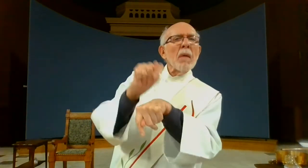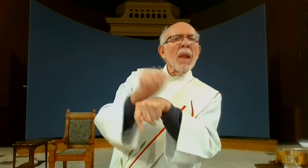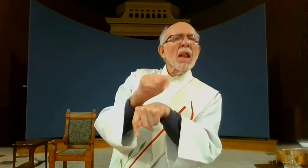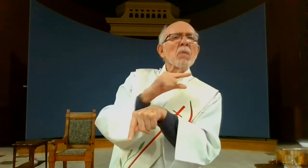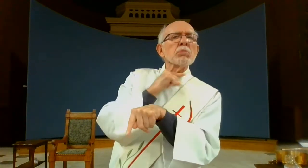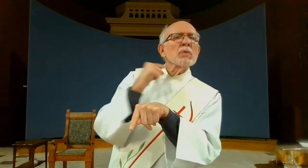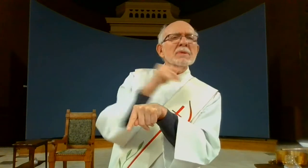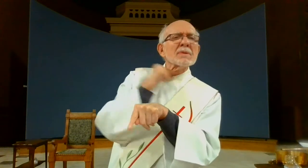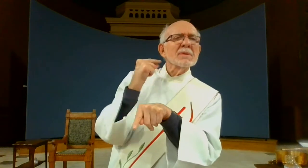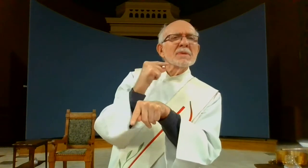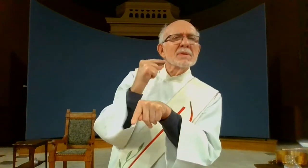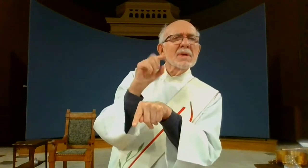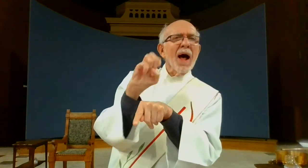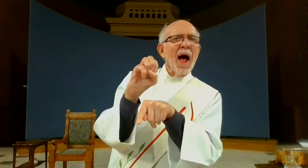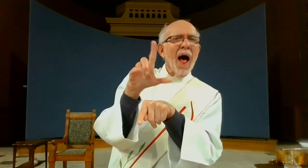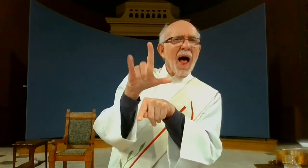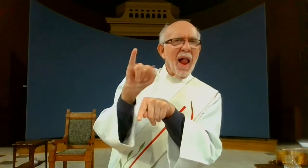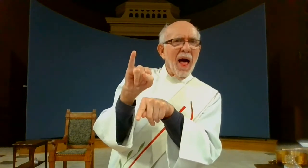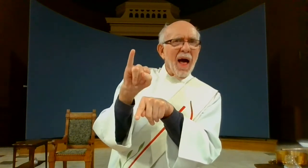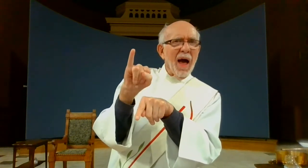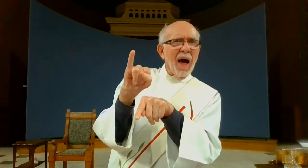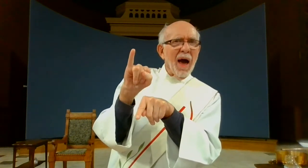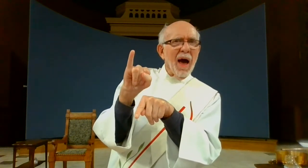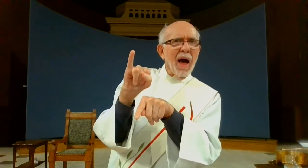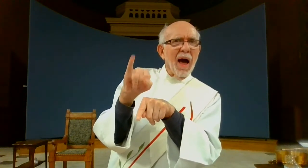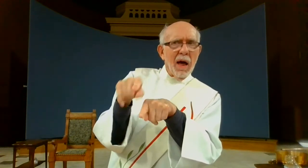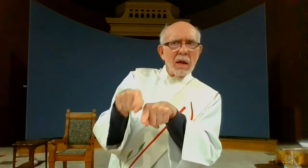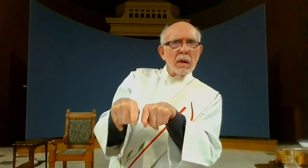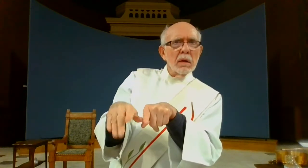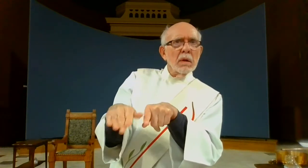and offered him in service to the temple in Eli,